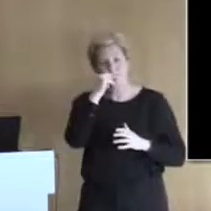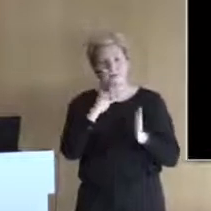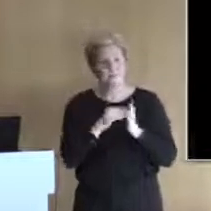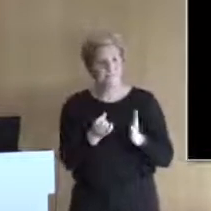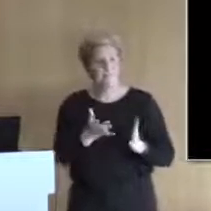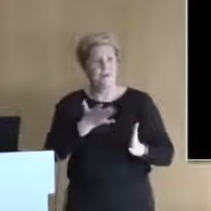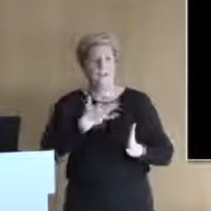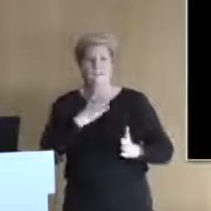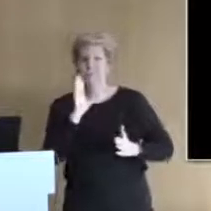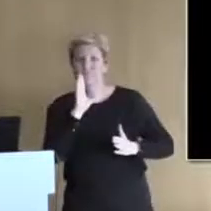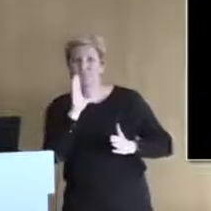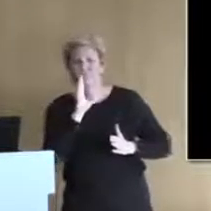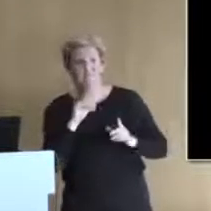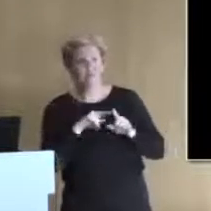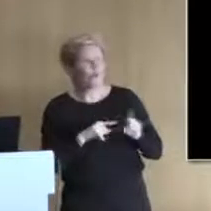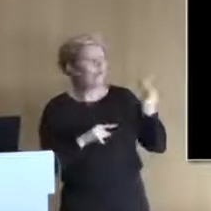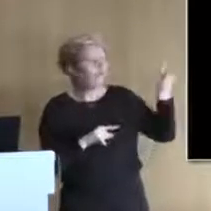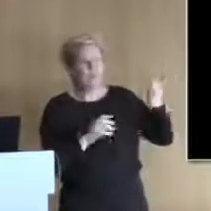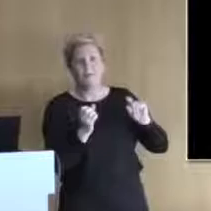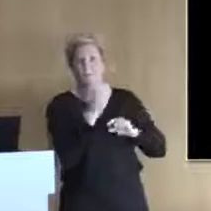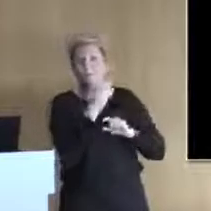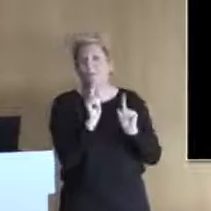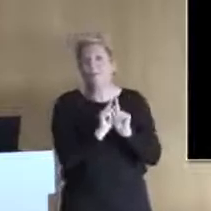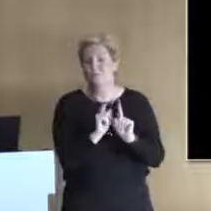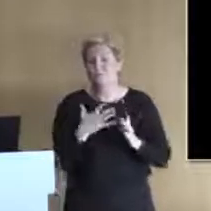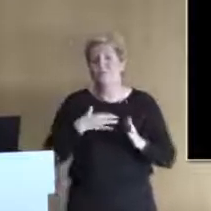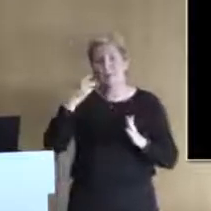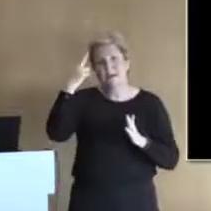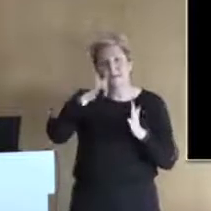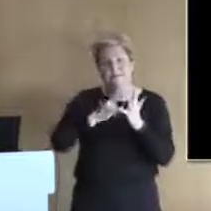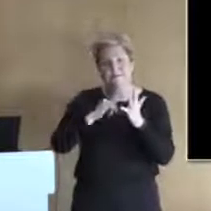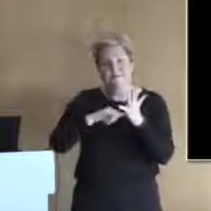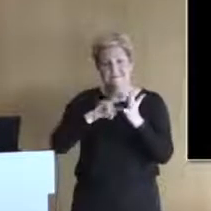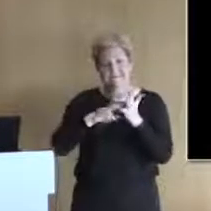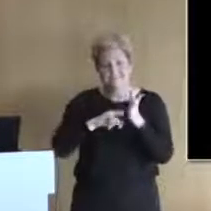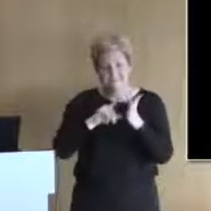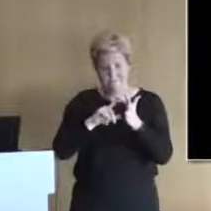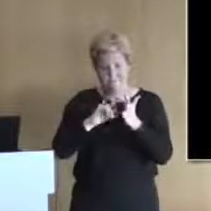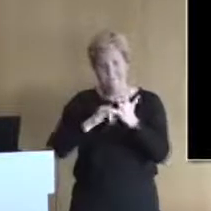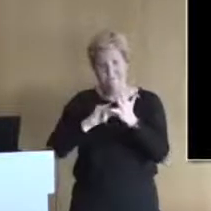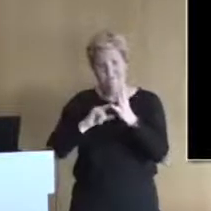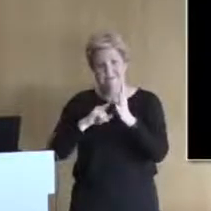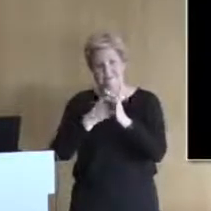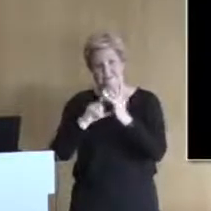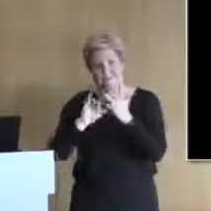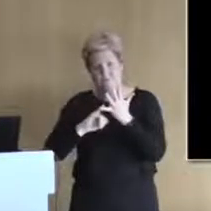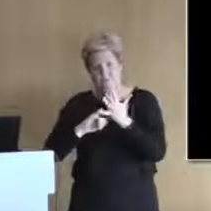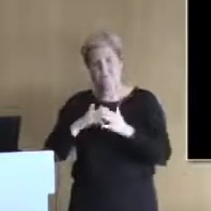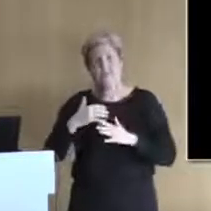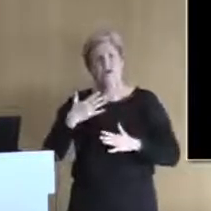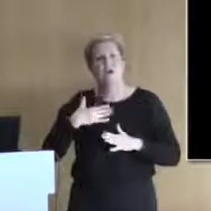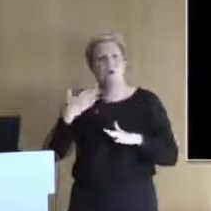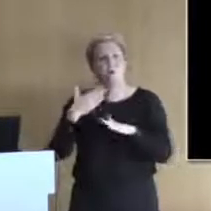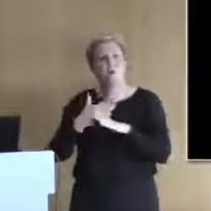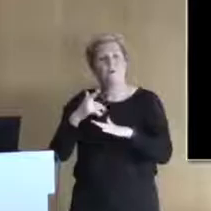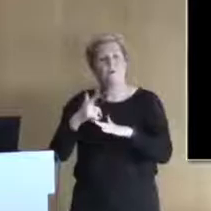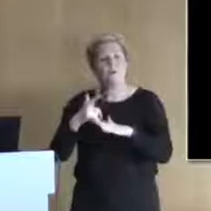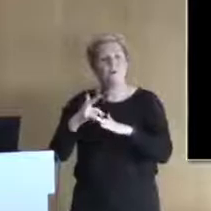I've probably seen Tony present PowerPoint presentations. I've lost count how many times now.